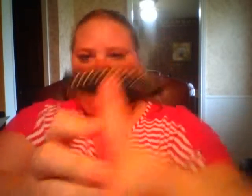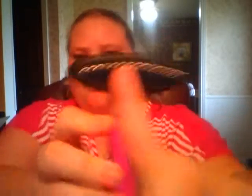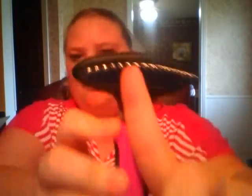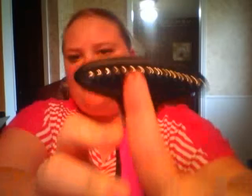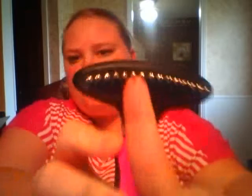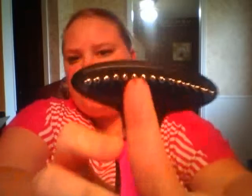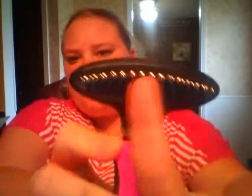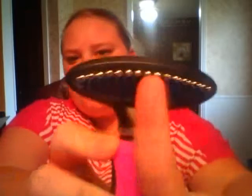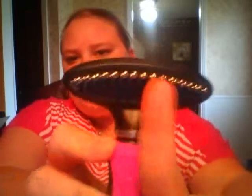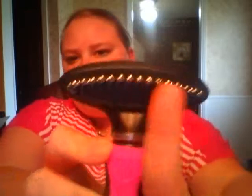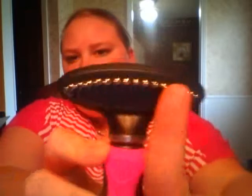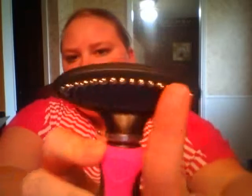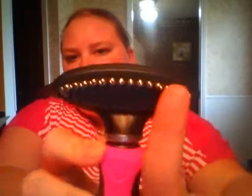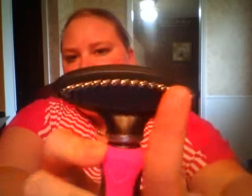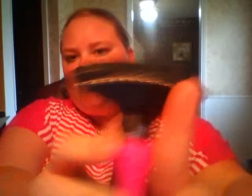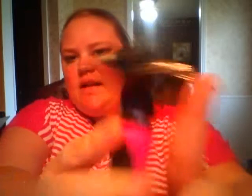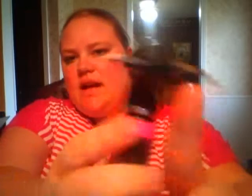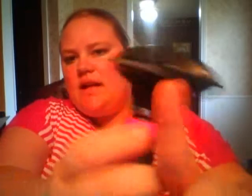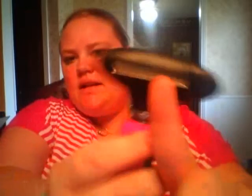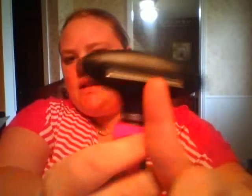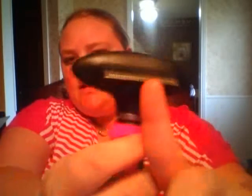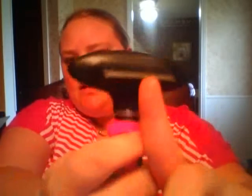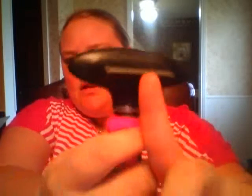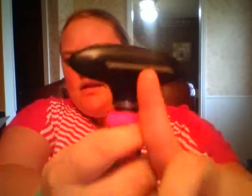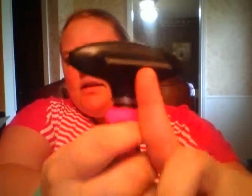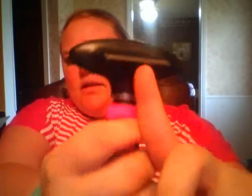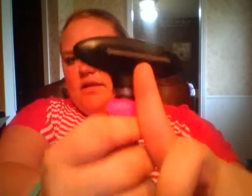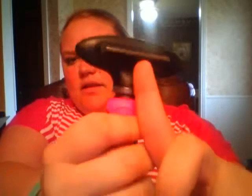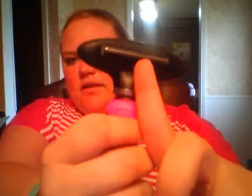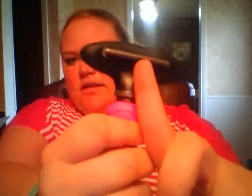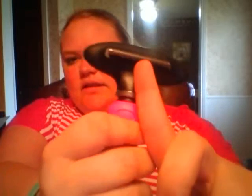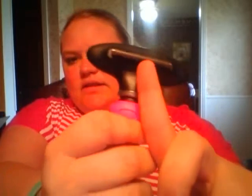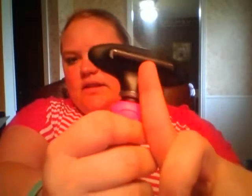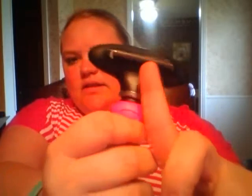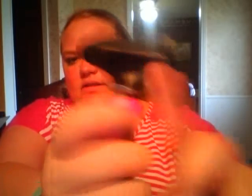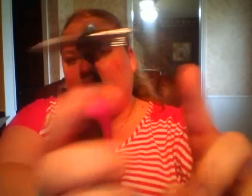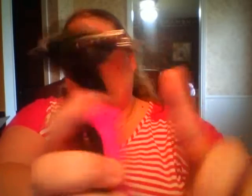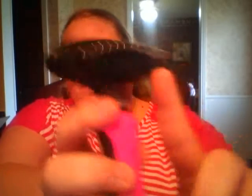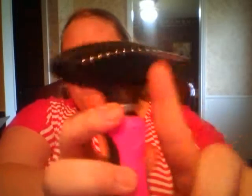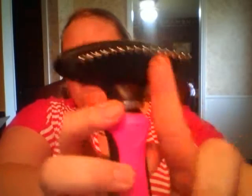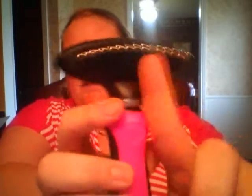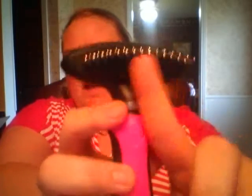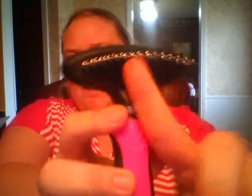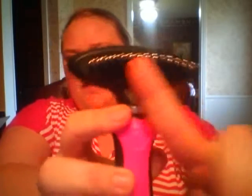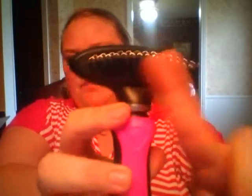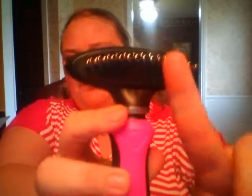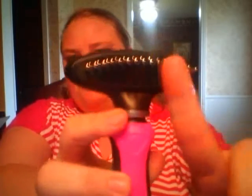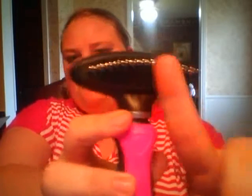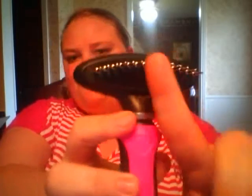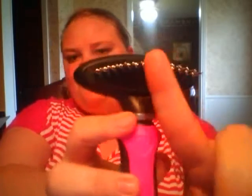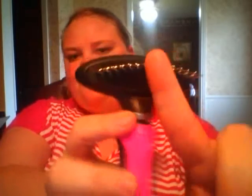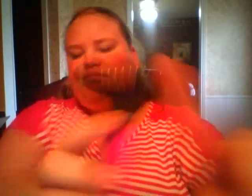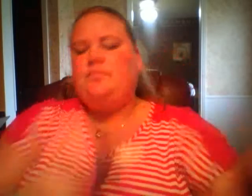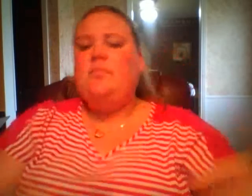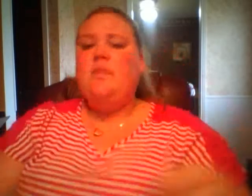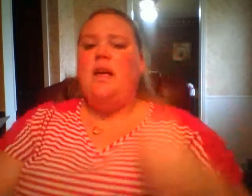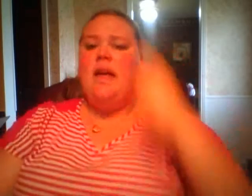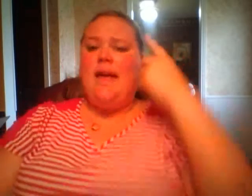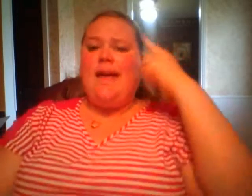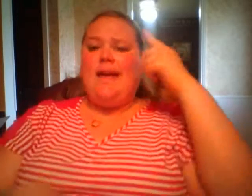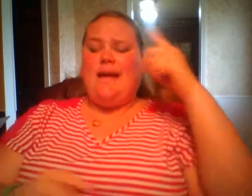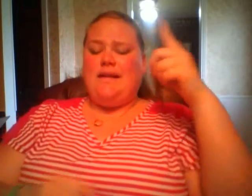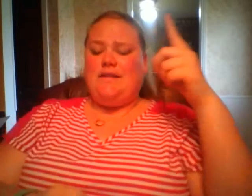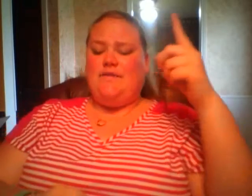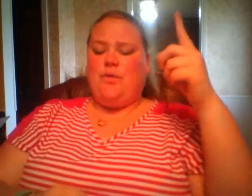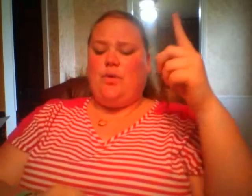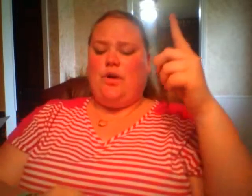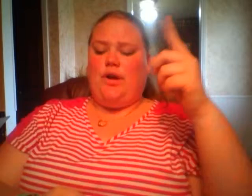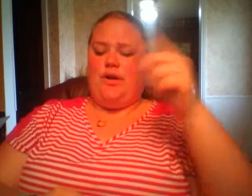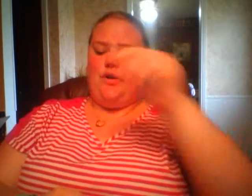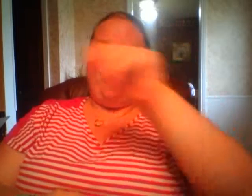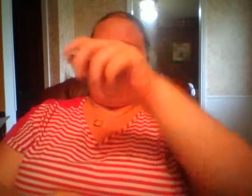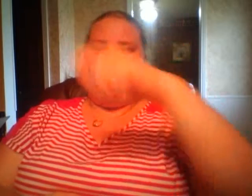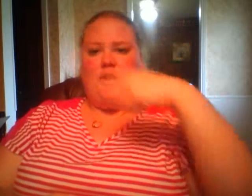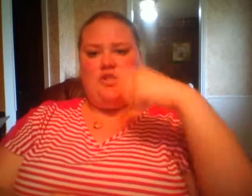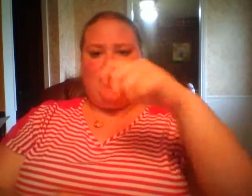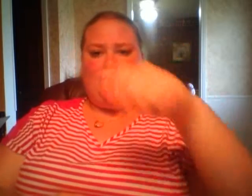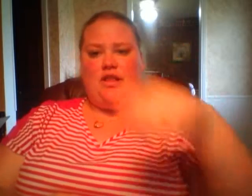here. This side and that side. So this side, it's for,